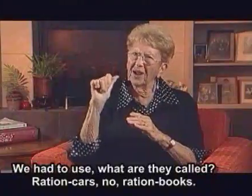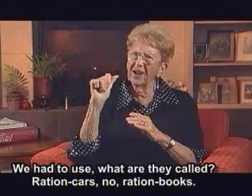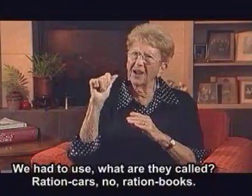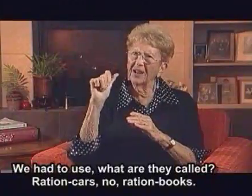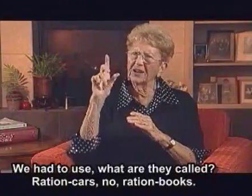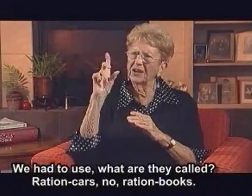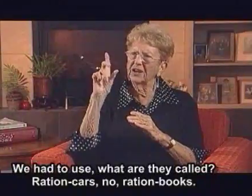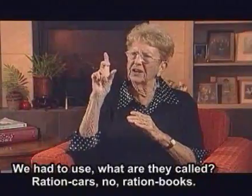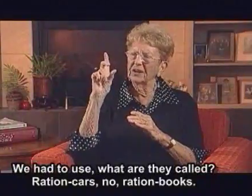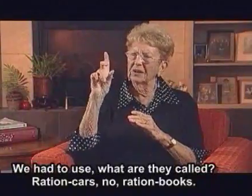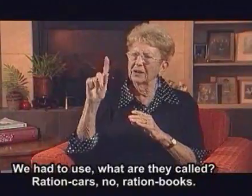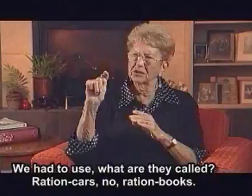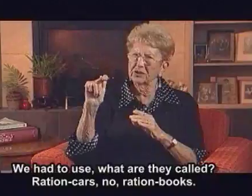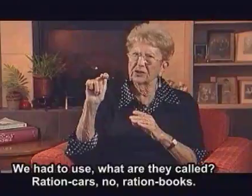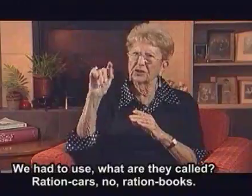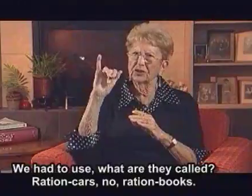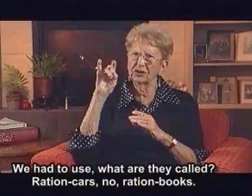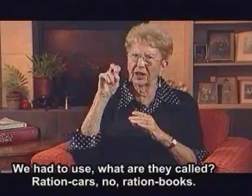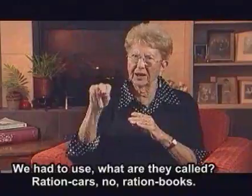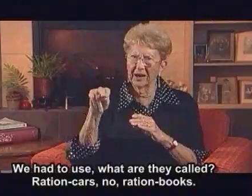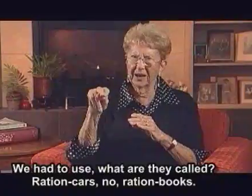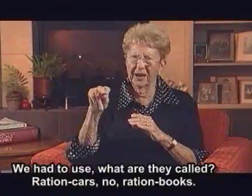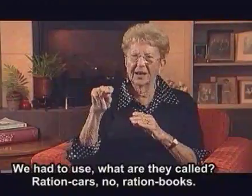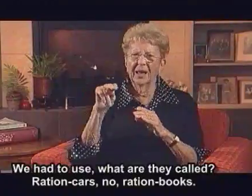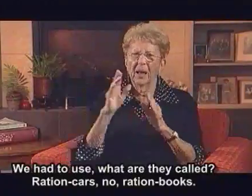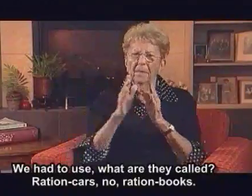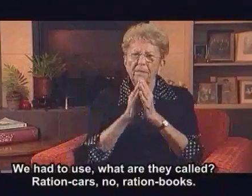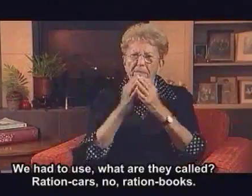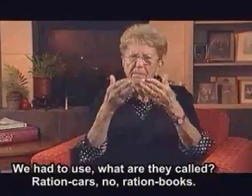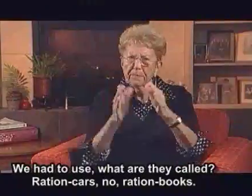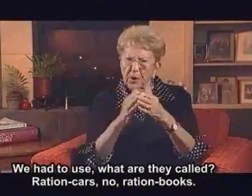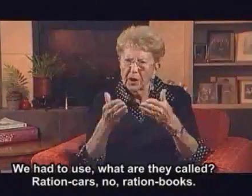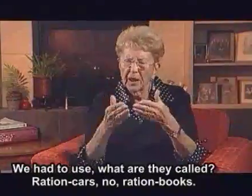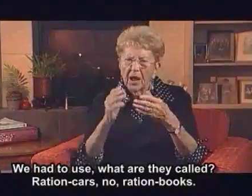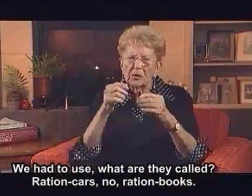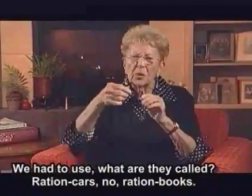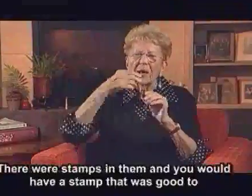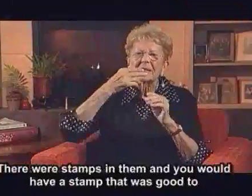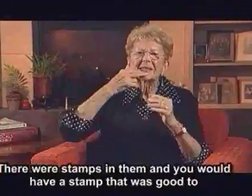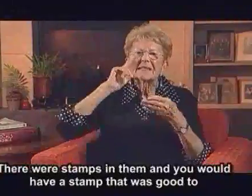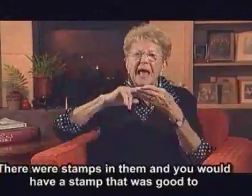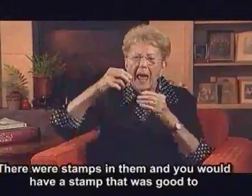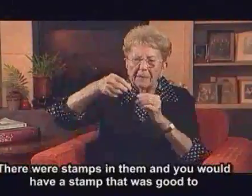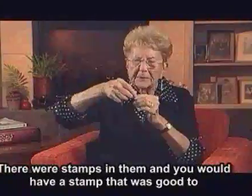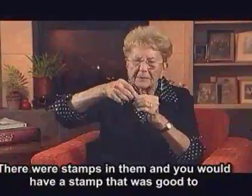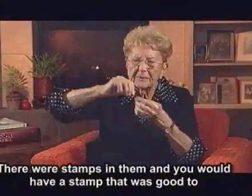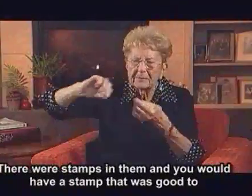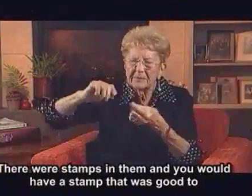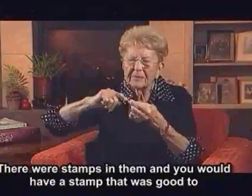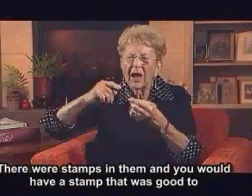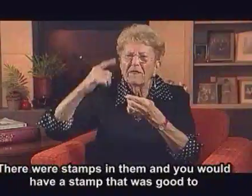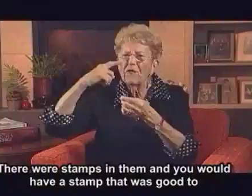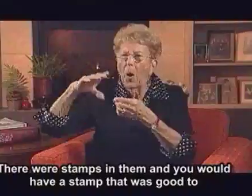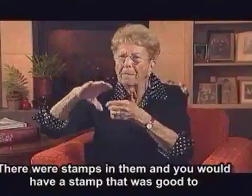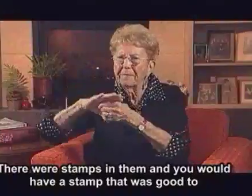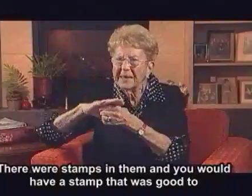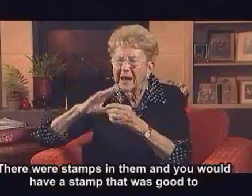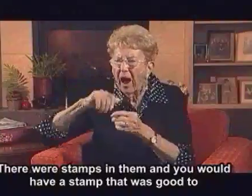We had to use, what are they called? Ration cards, ration books. There were stamps in them, and you would have a